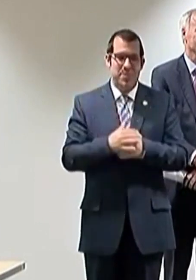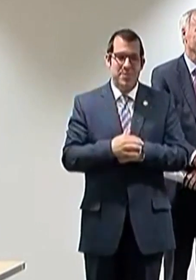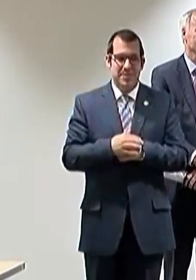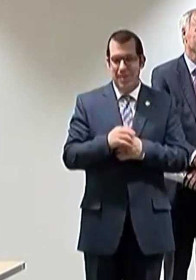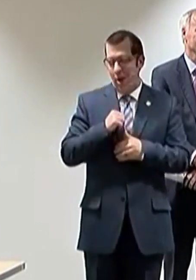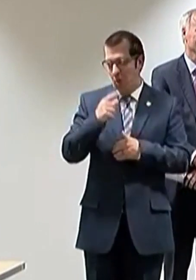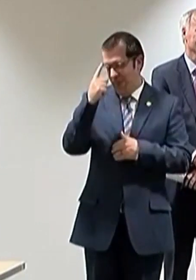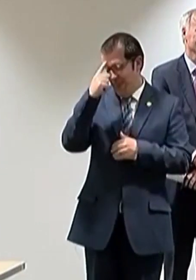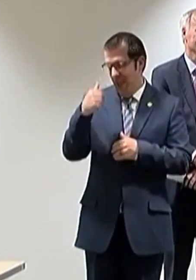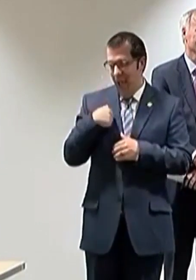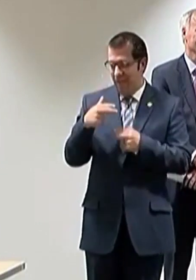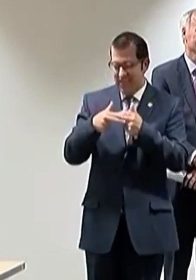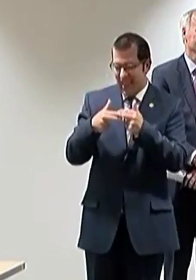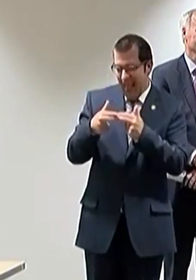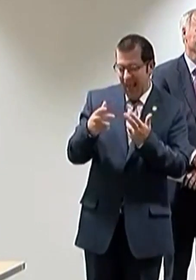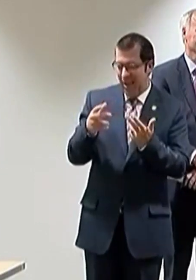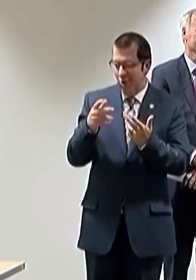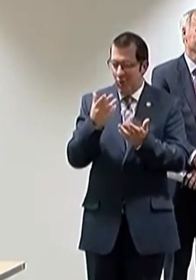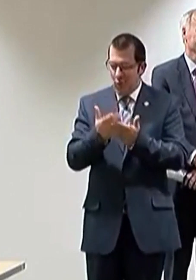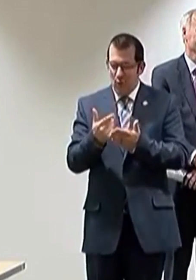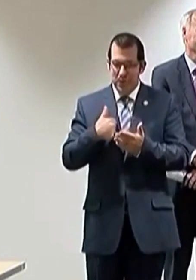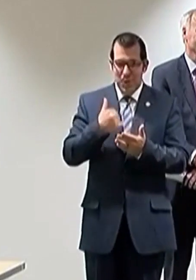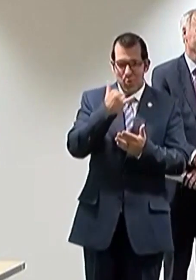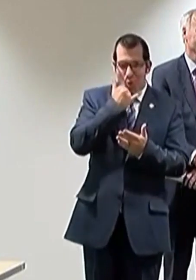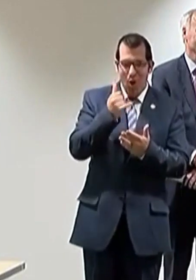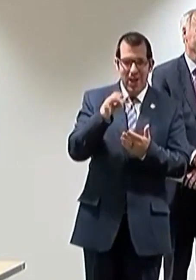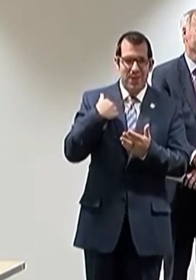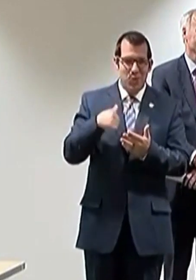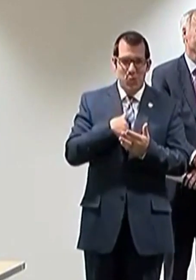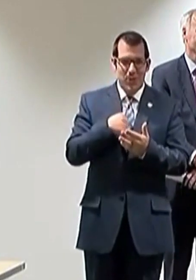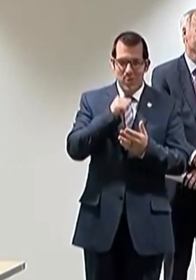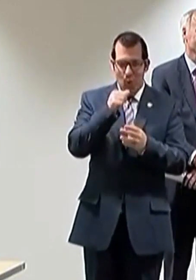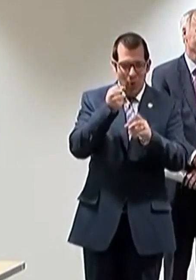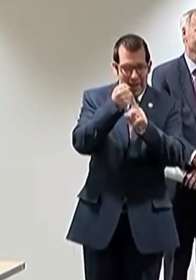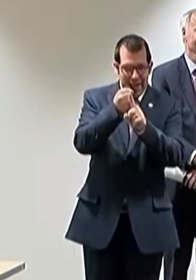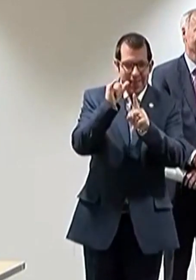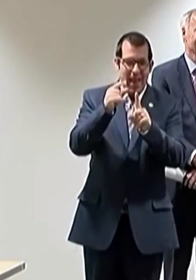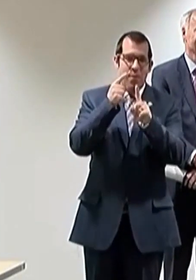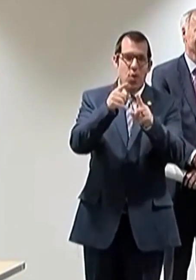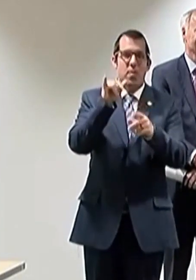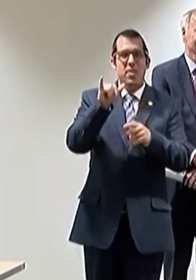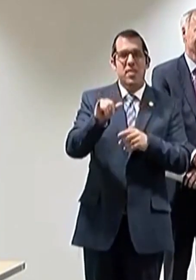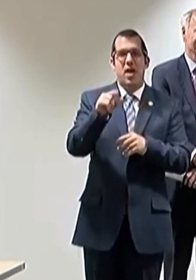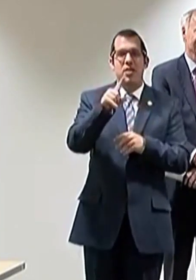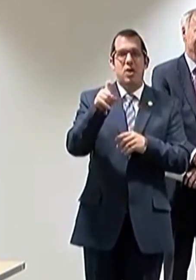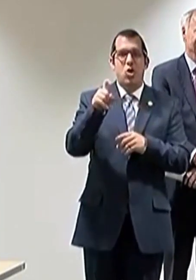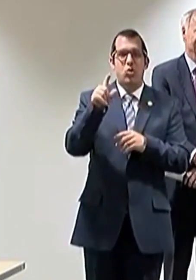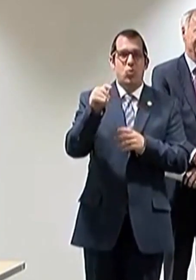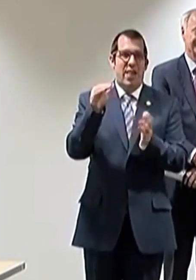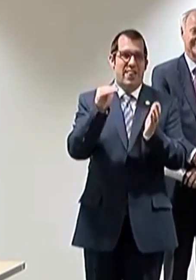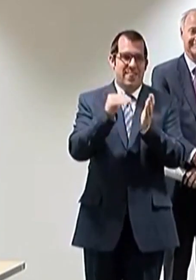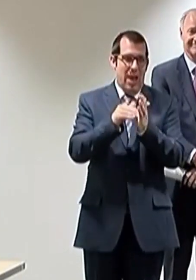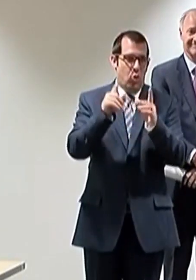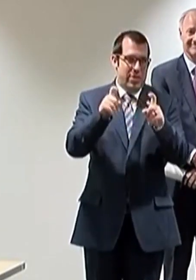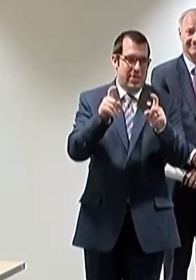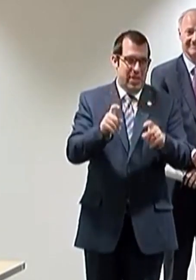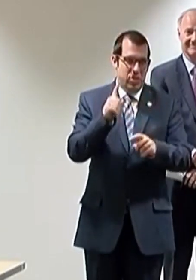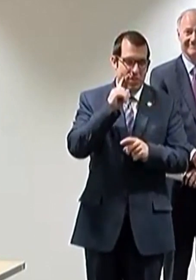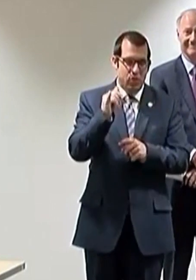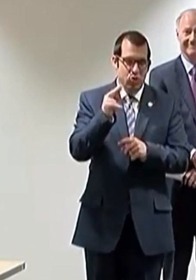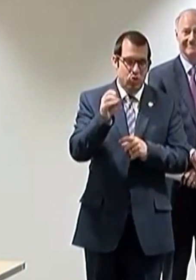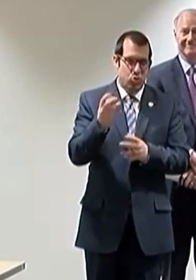I don't think I'll have a slide or anything to prove me wrong if we fall short. But that would be 120,000 tests for